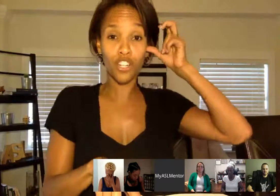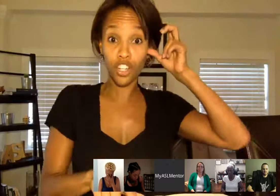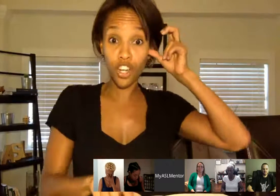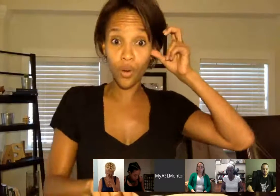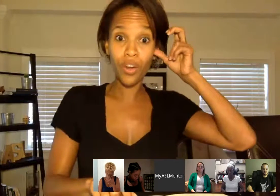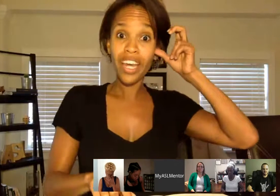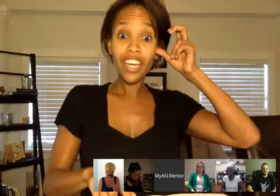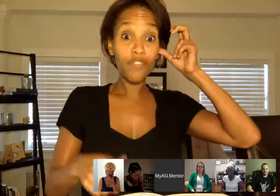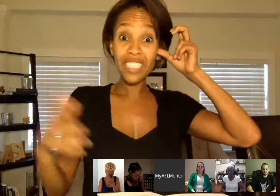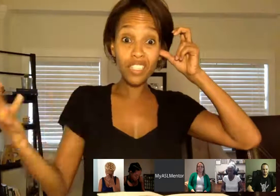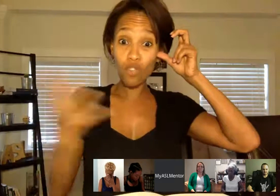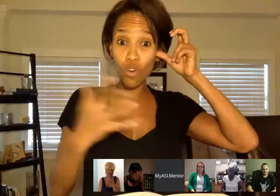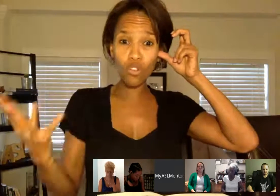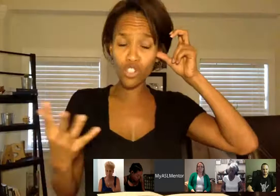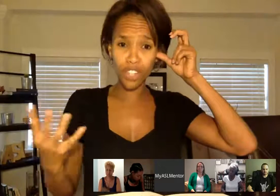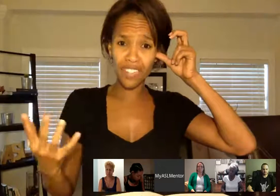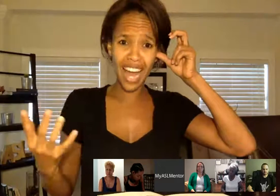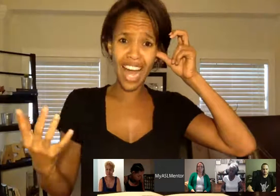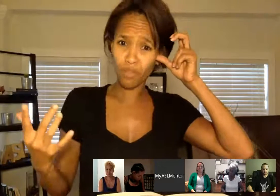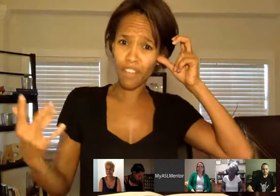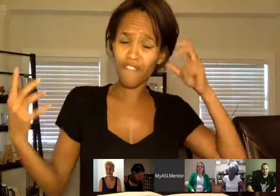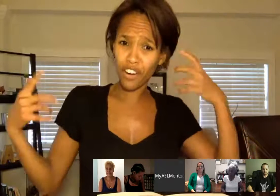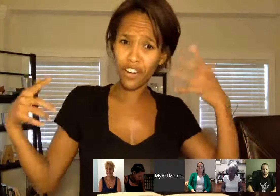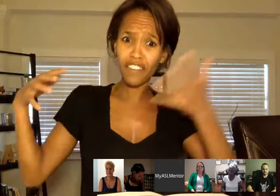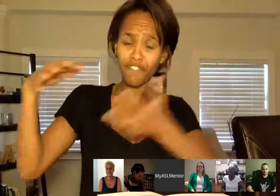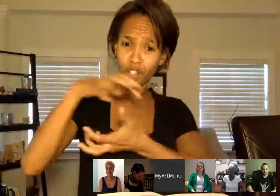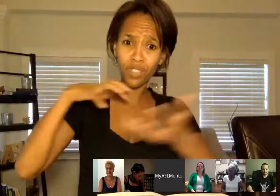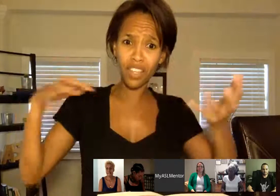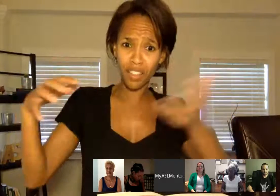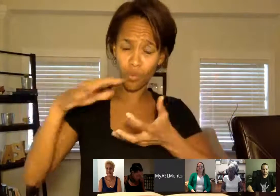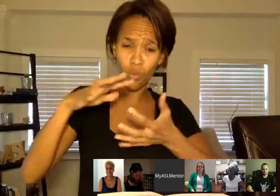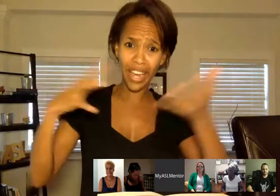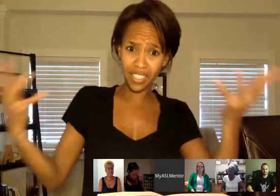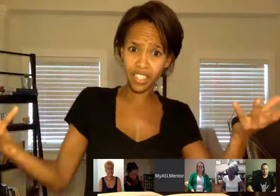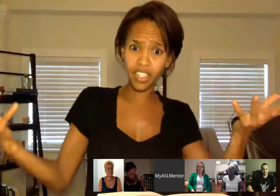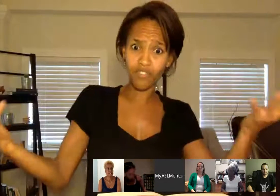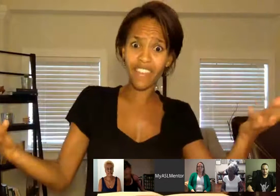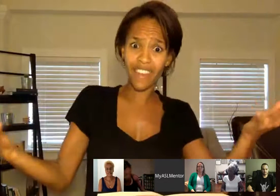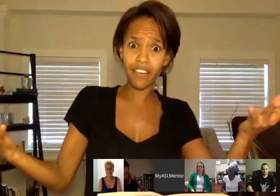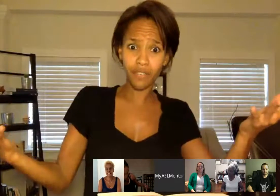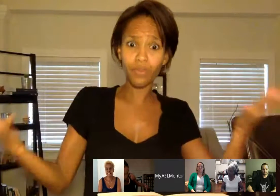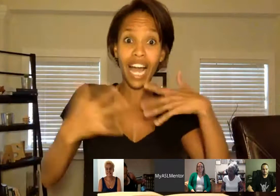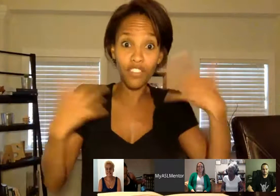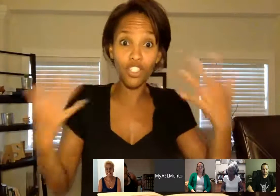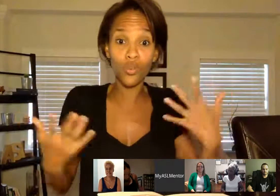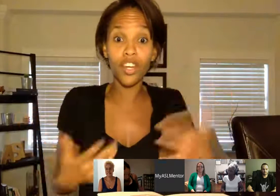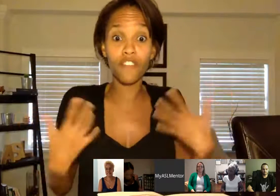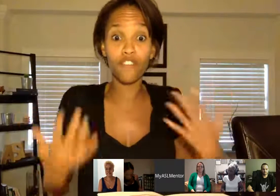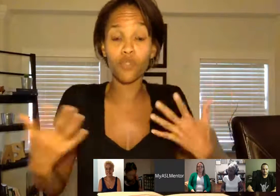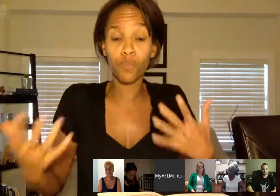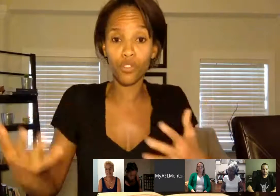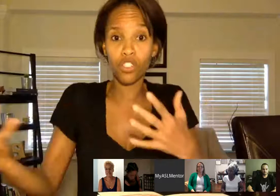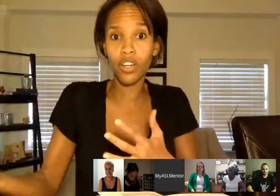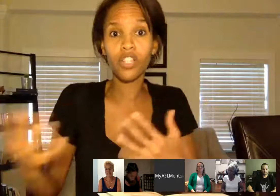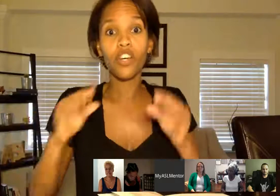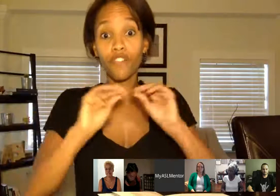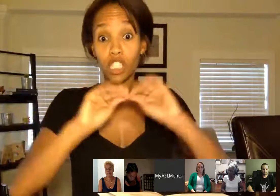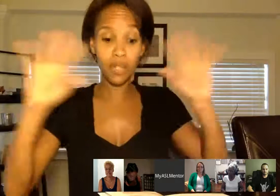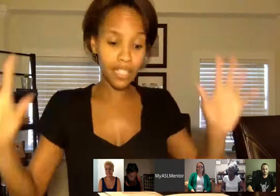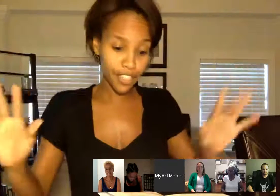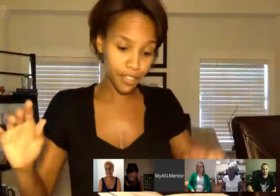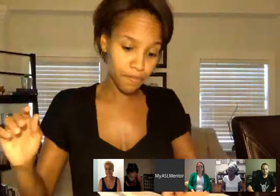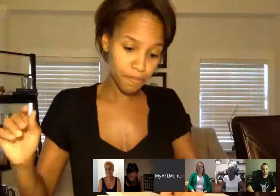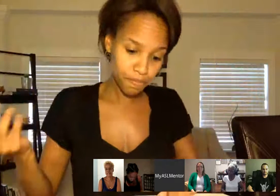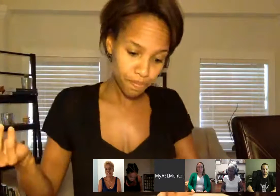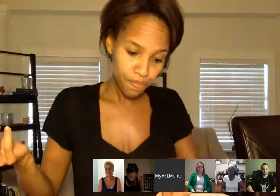told me where I could go, if we didn't role shift that, it would be a very confusing way to convey that. We'd have to do it in first-person address for it